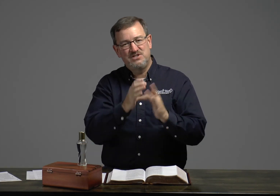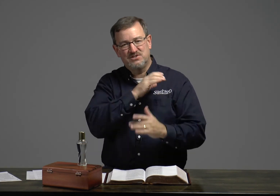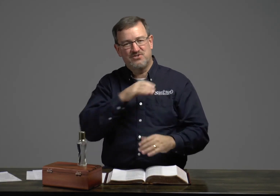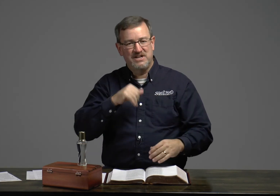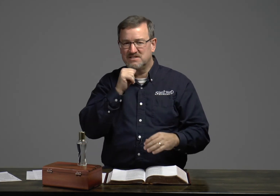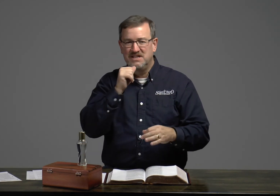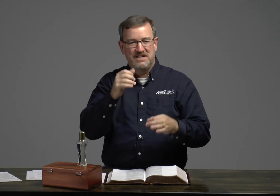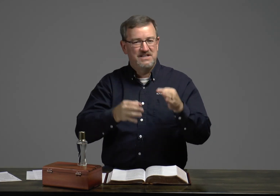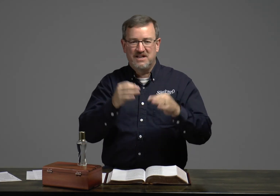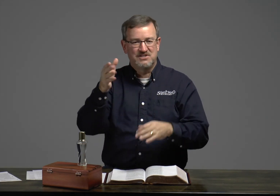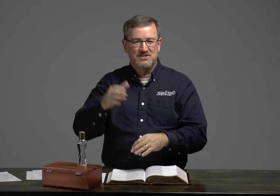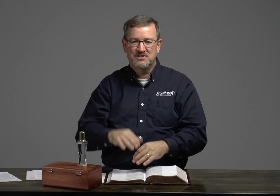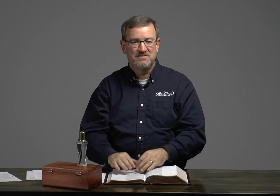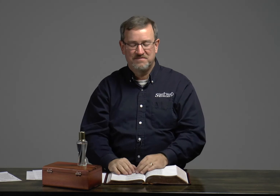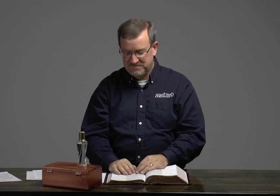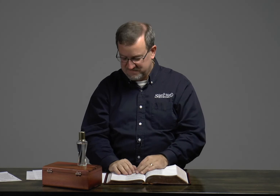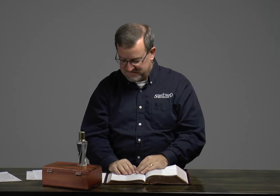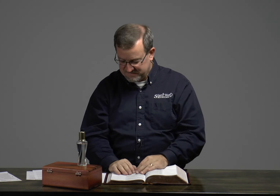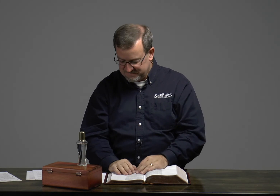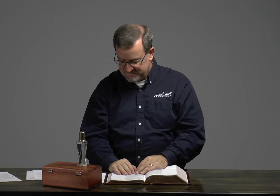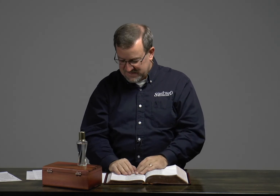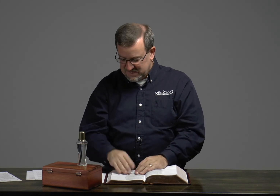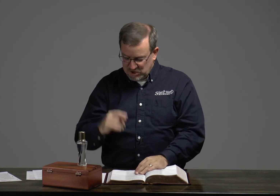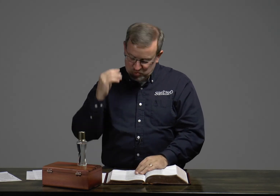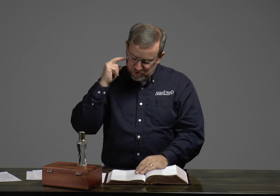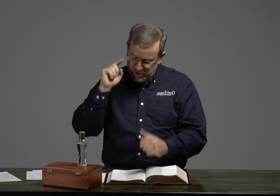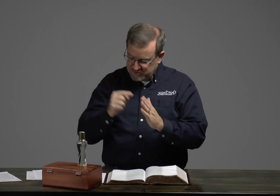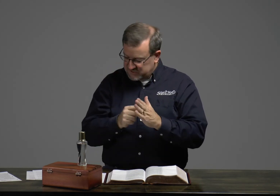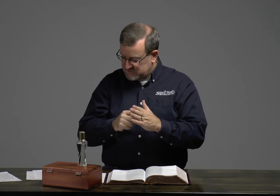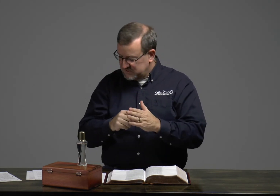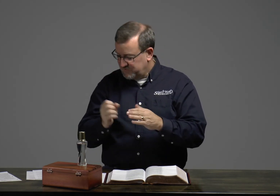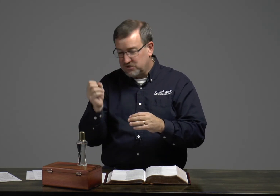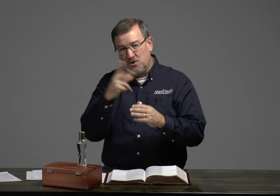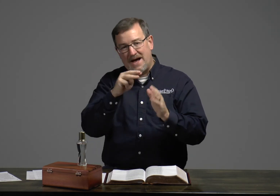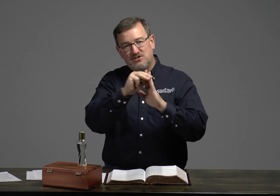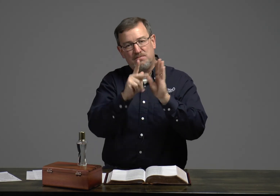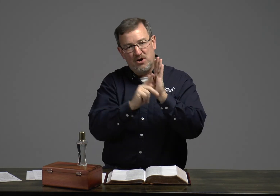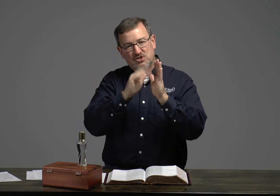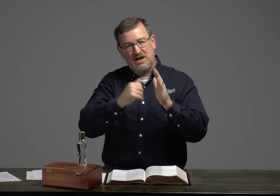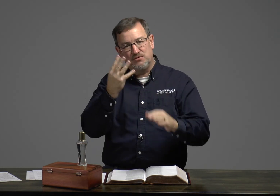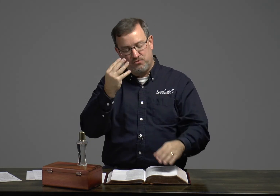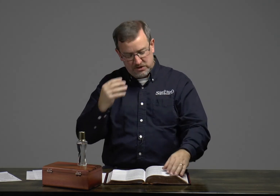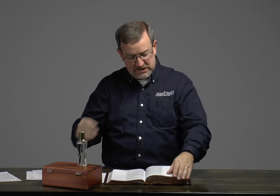Jesus Christ. He did not judge her. You will notice, if you go back to Mark chapter 14,